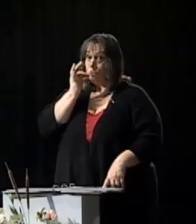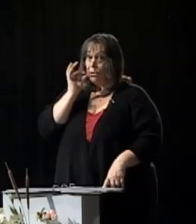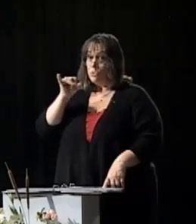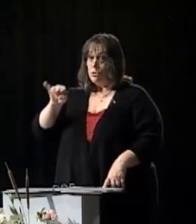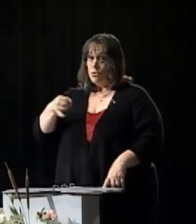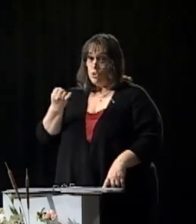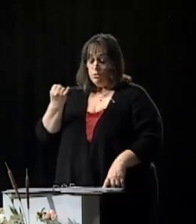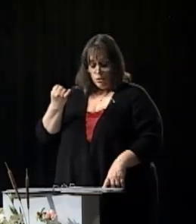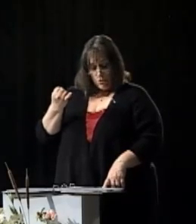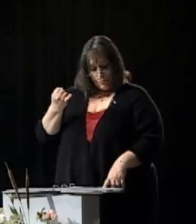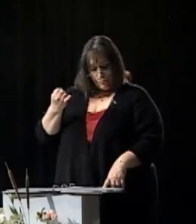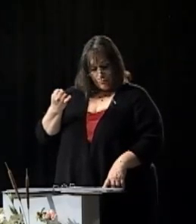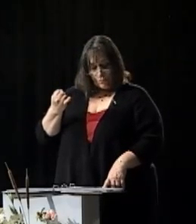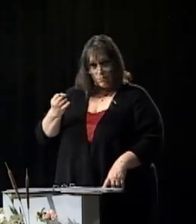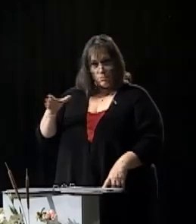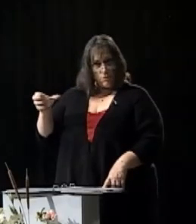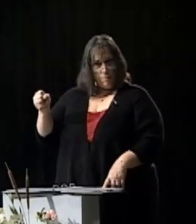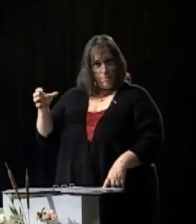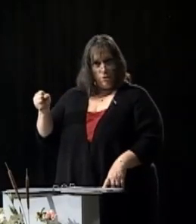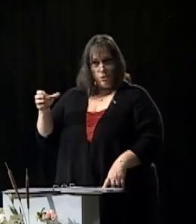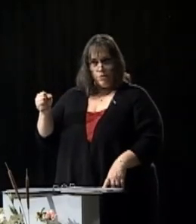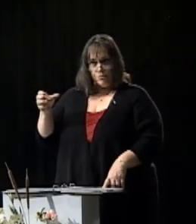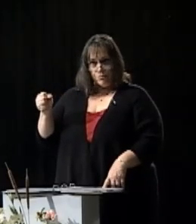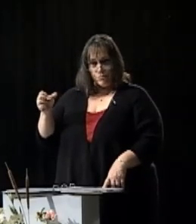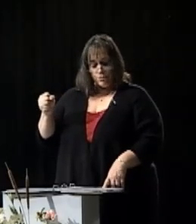fruit juice, milk,